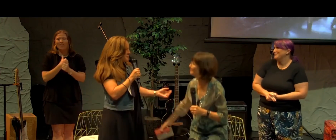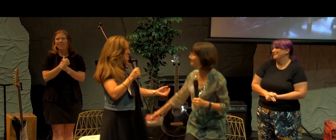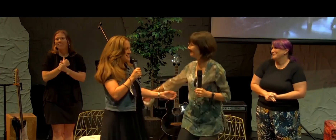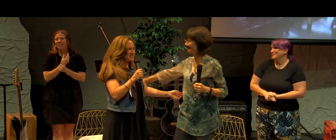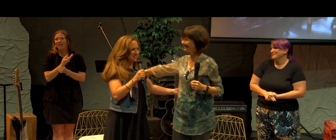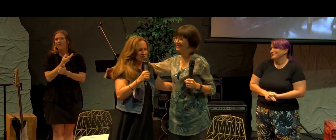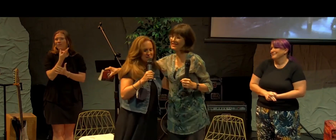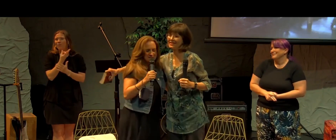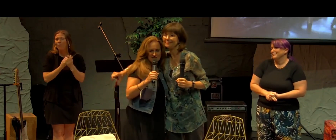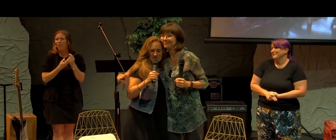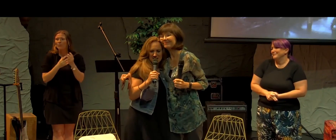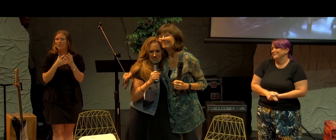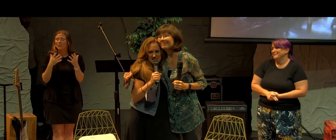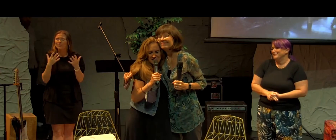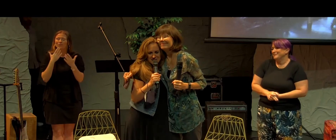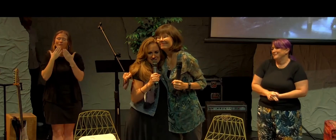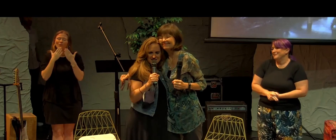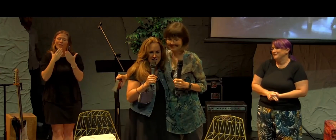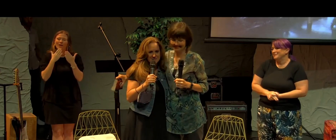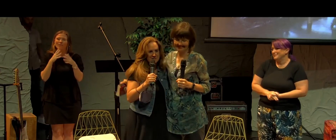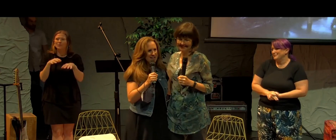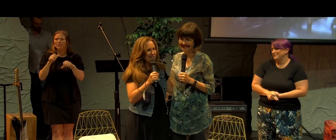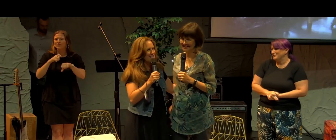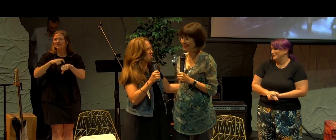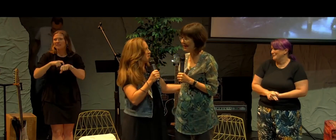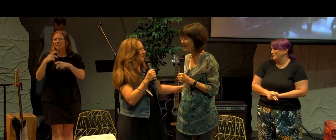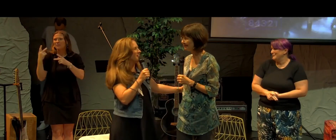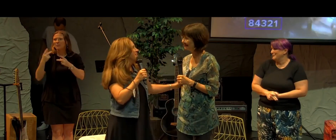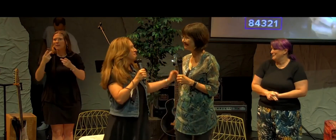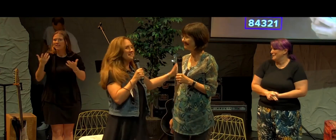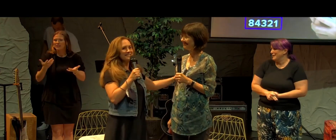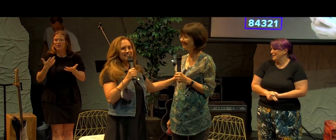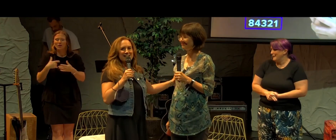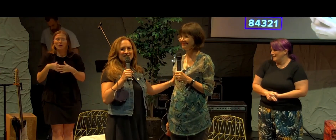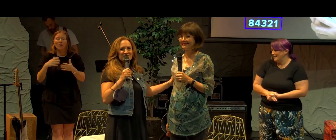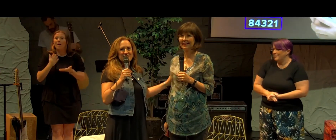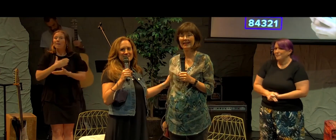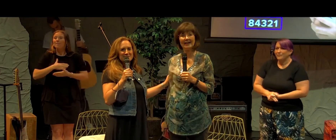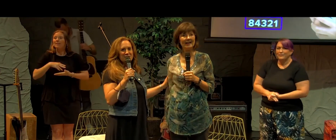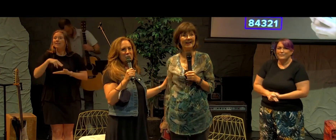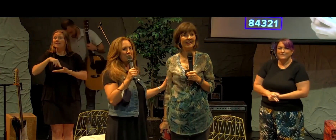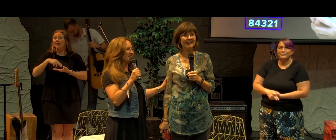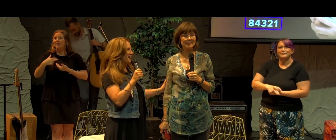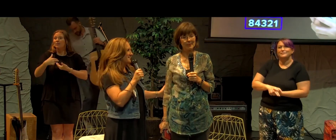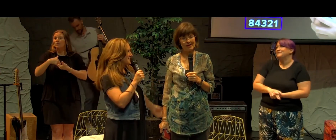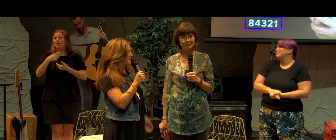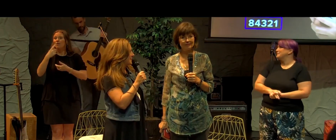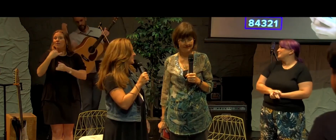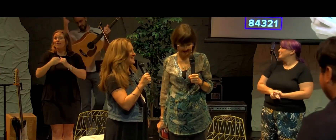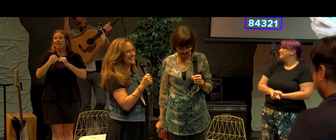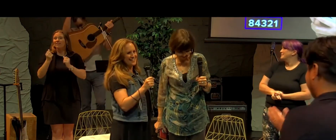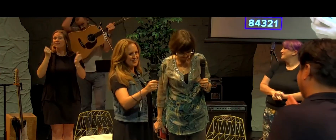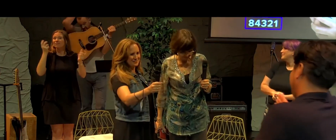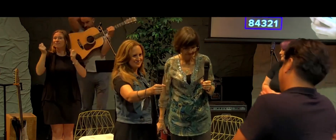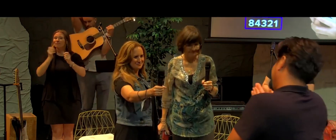so much. We're so grateful that you took the time to be here. If you would all please stand and join us for one last song. Thanks.